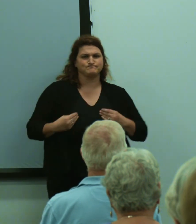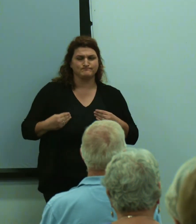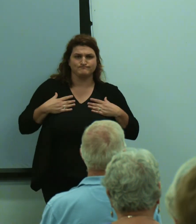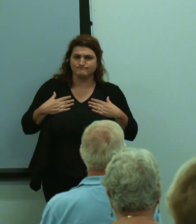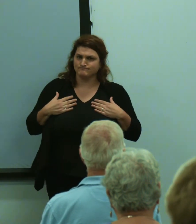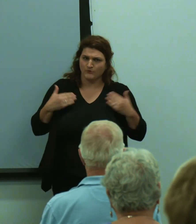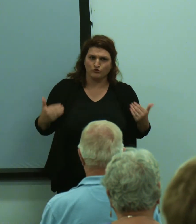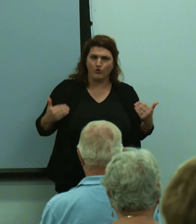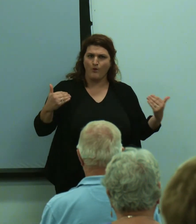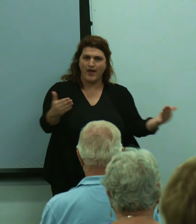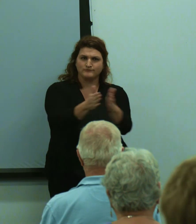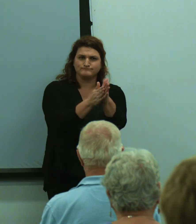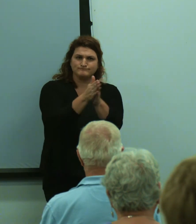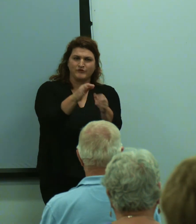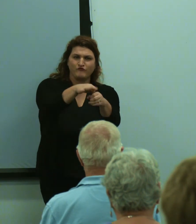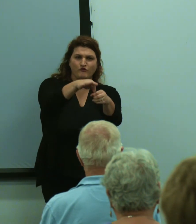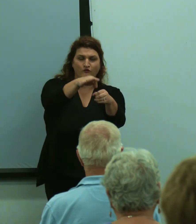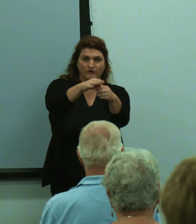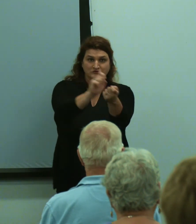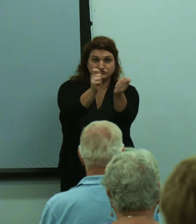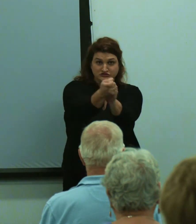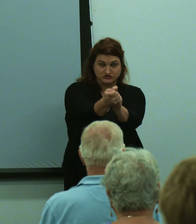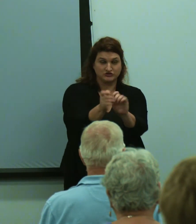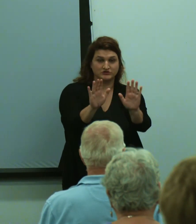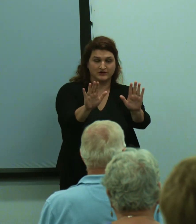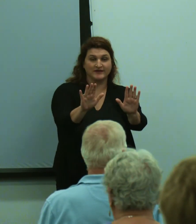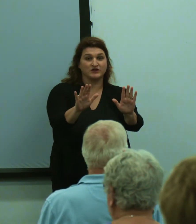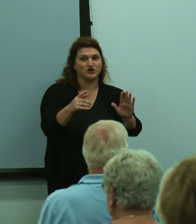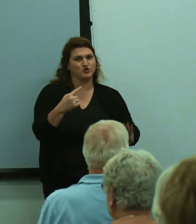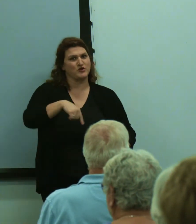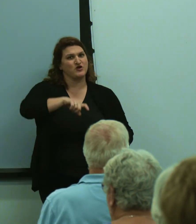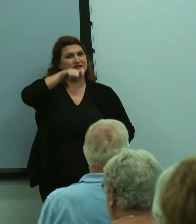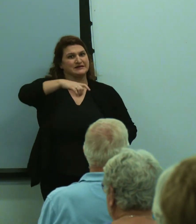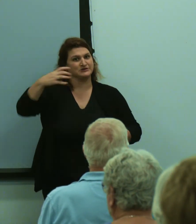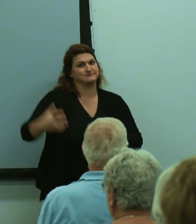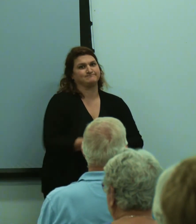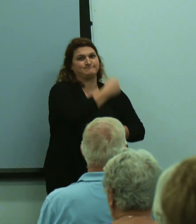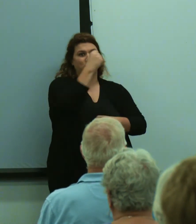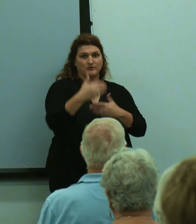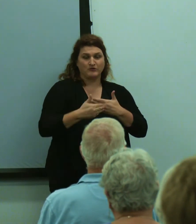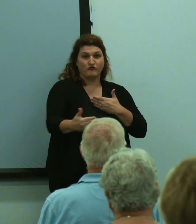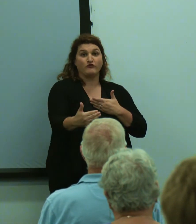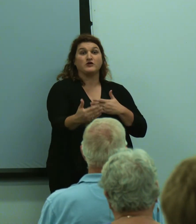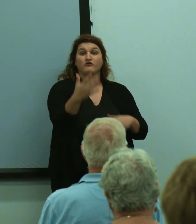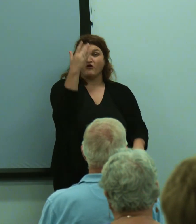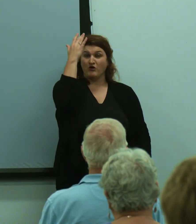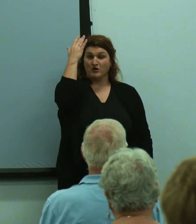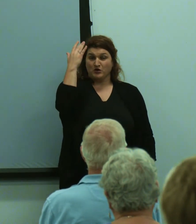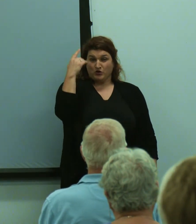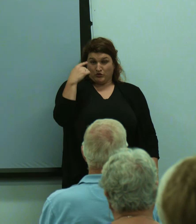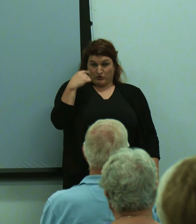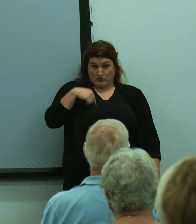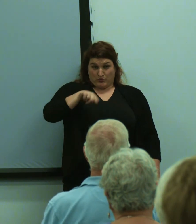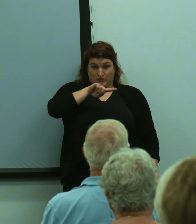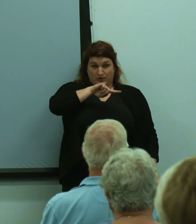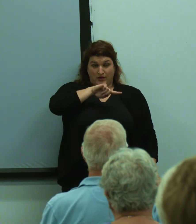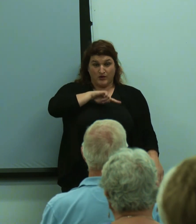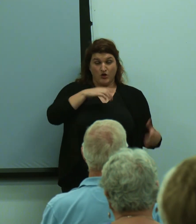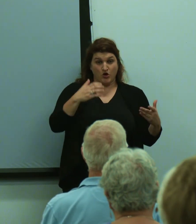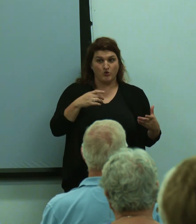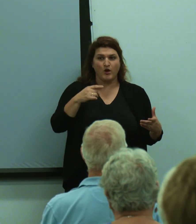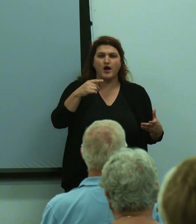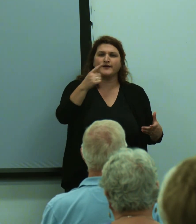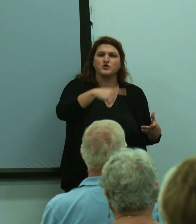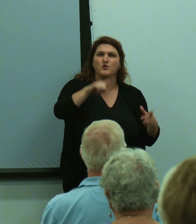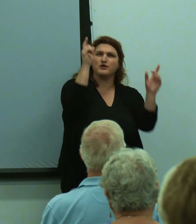that going forward. And so we wanted to use this forum as a way to frame the issue for you and to